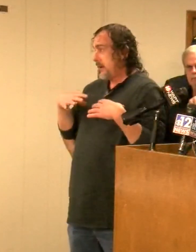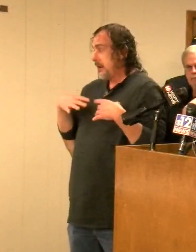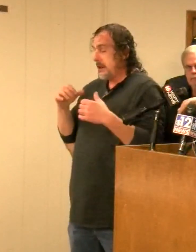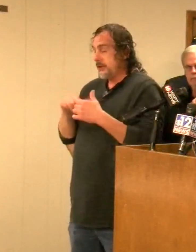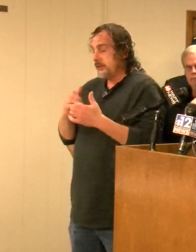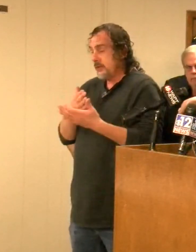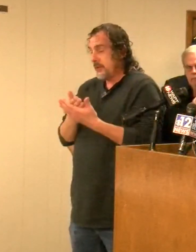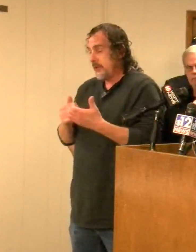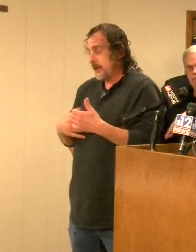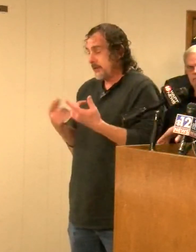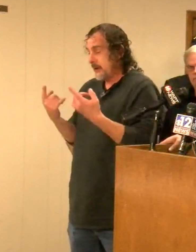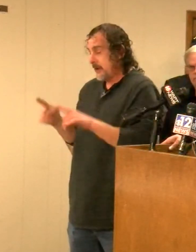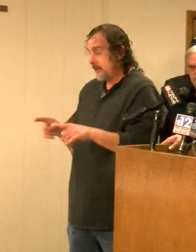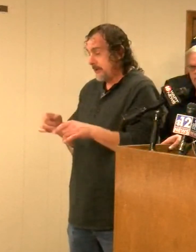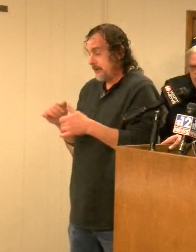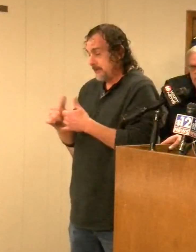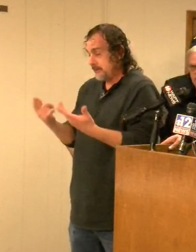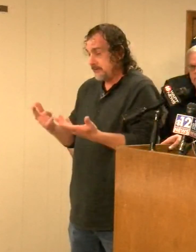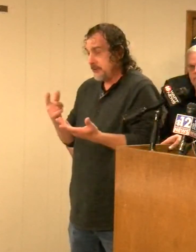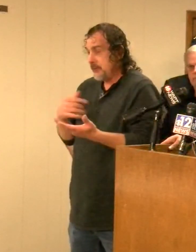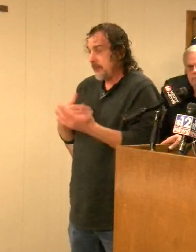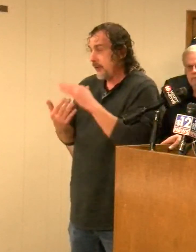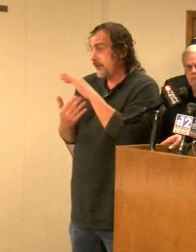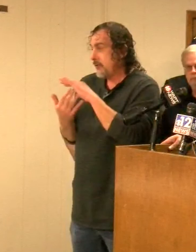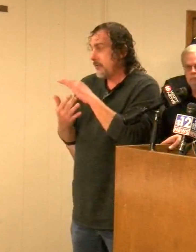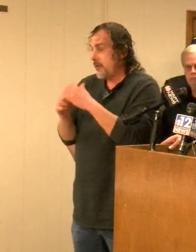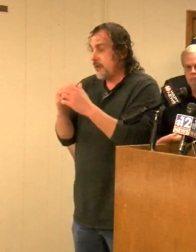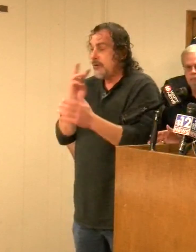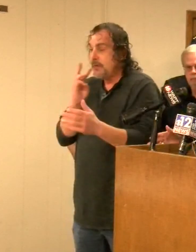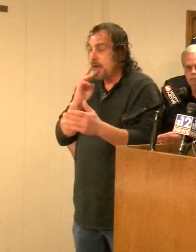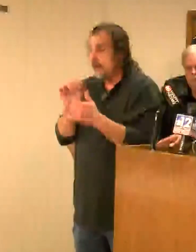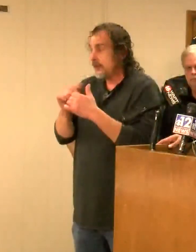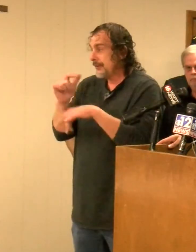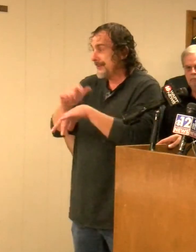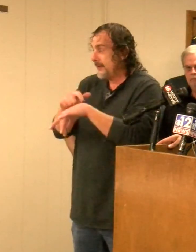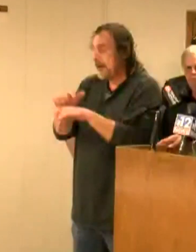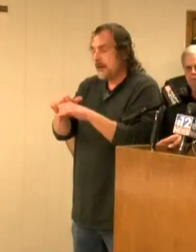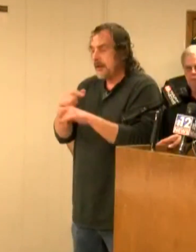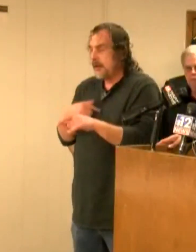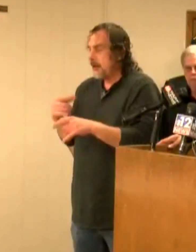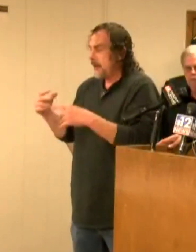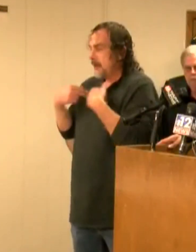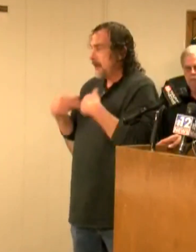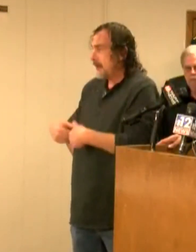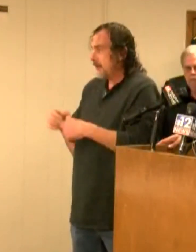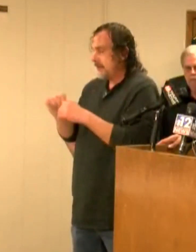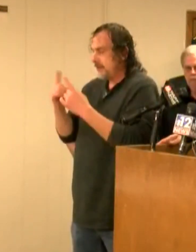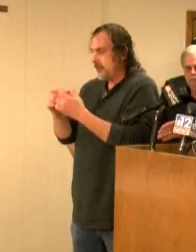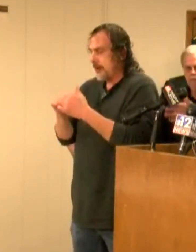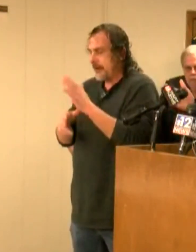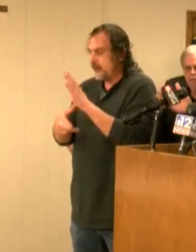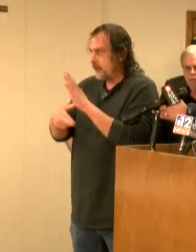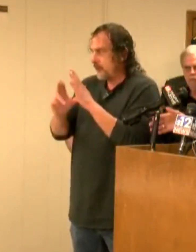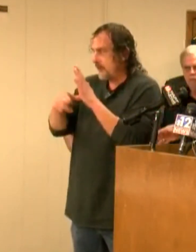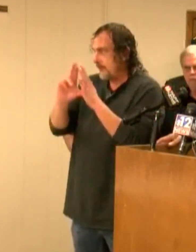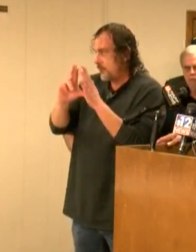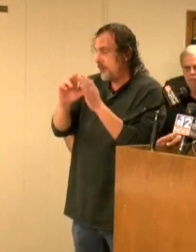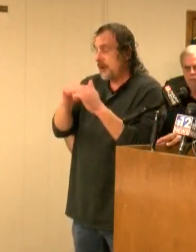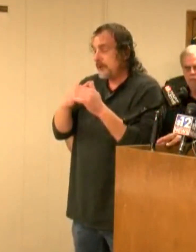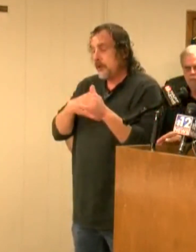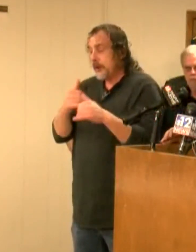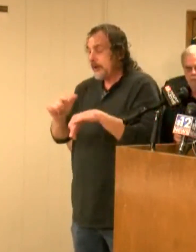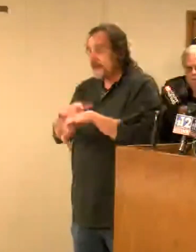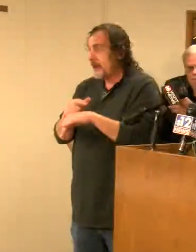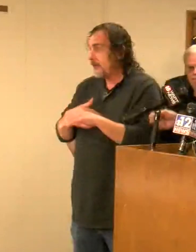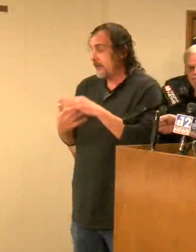samples that take place anytime there's a boil water notice, the health department has to review those. So anytime there's a boil water